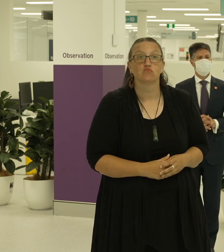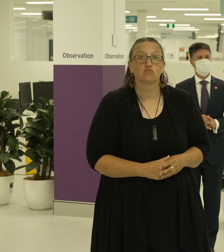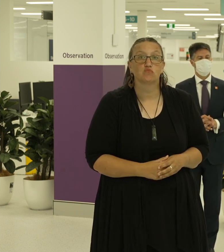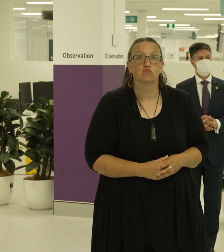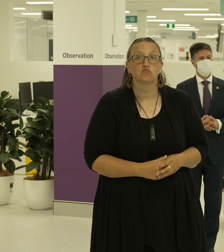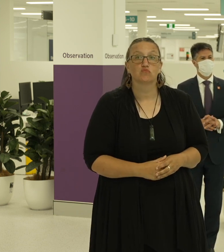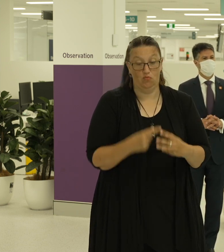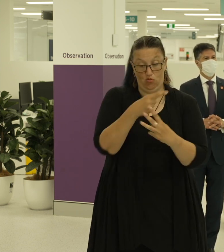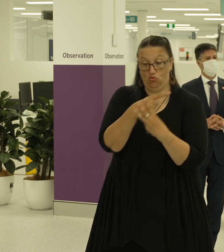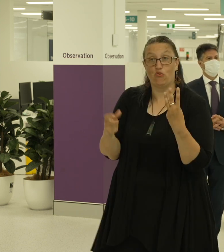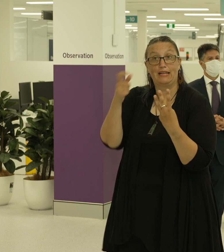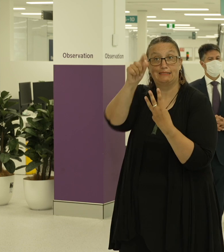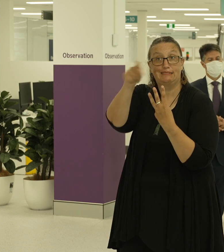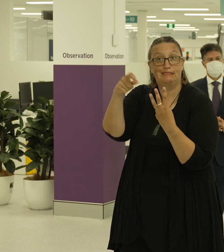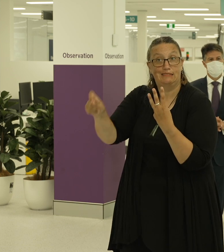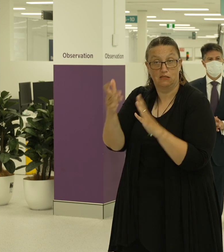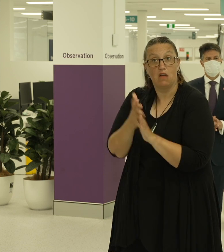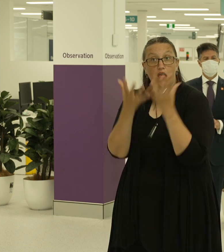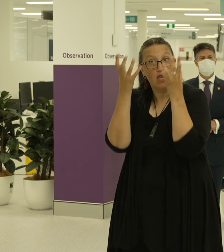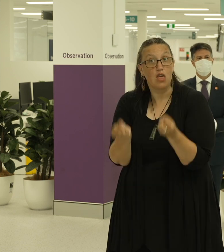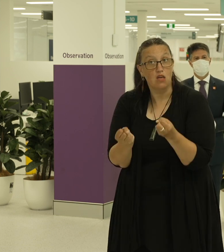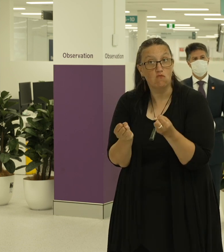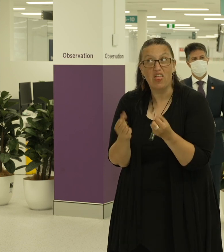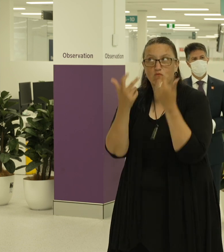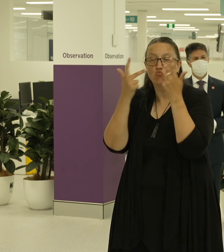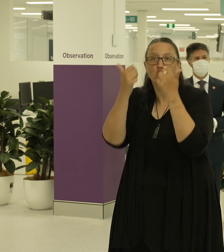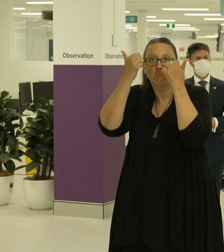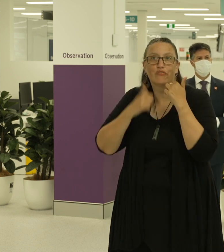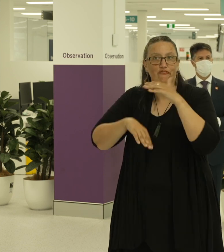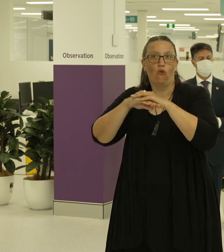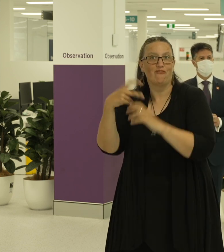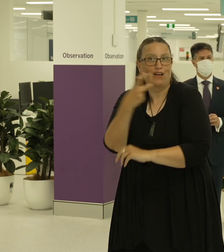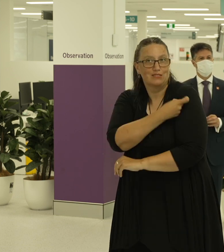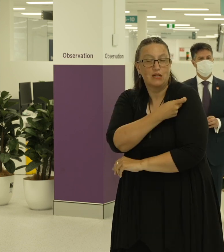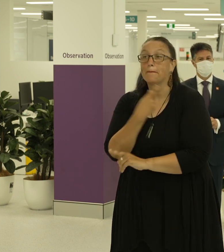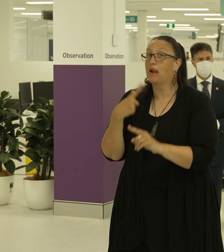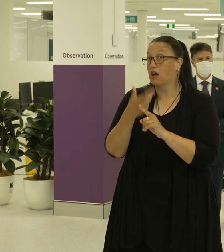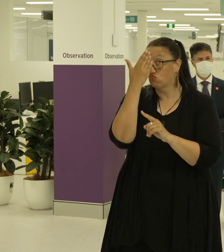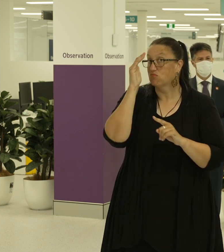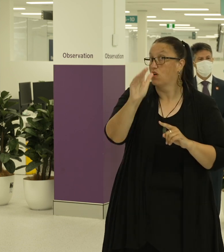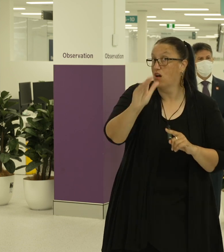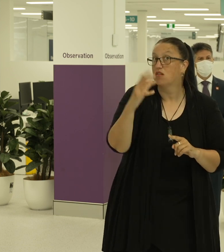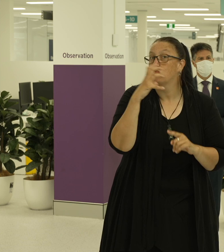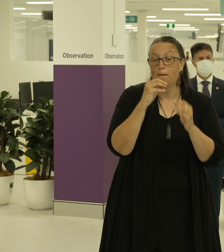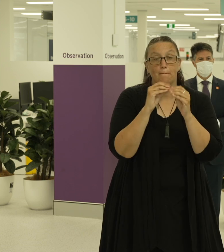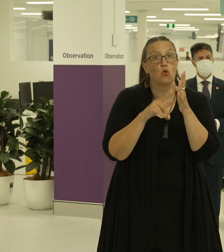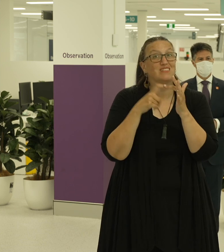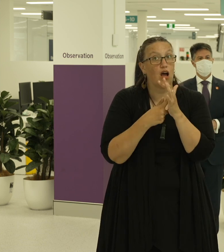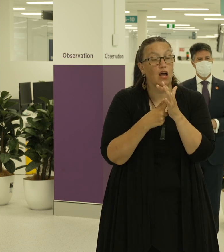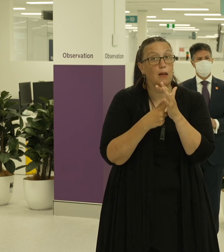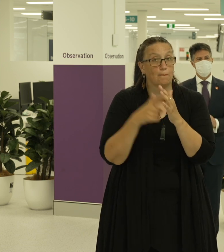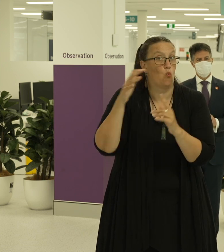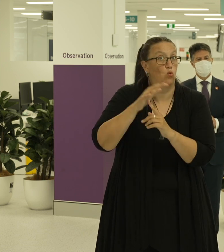your restaurant or your cafe, that people have been fully vaccinated. It also reminds people, I think, that the importance of getting the booster. That's